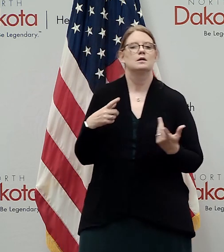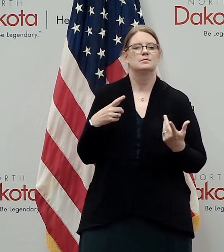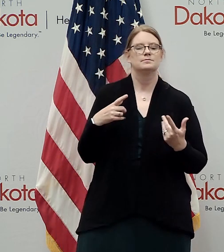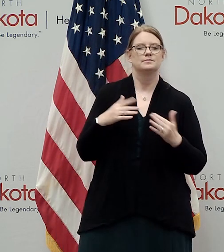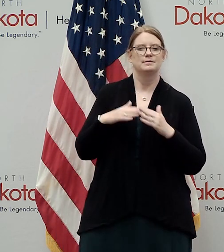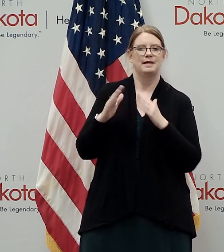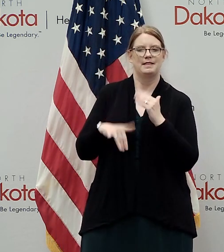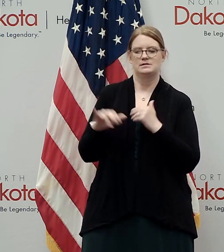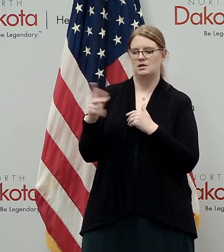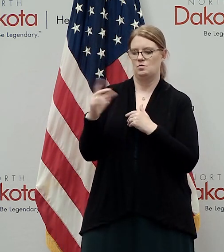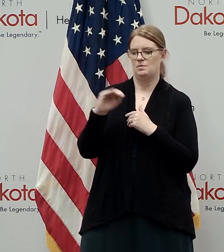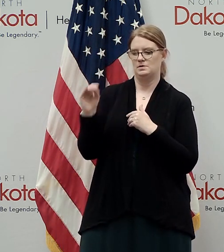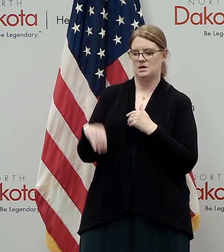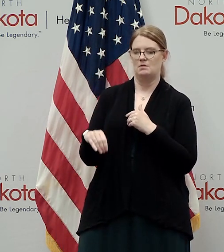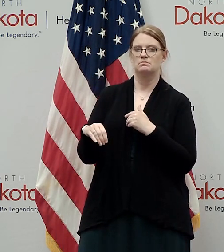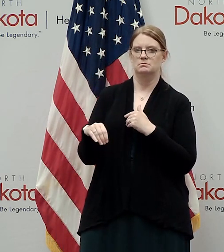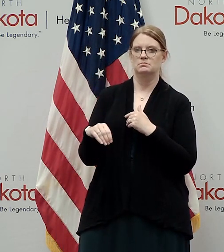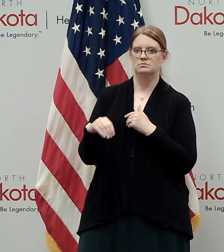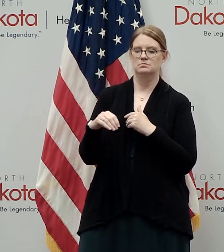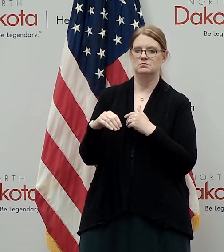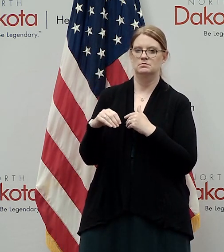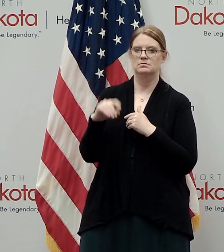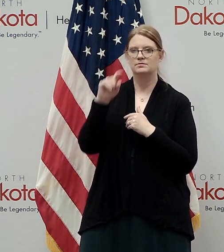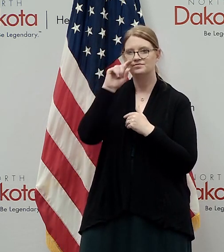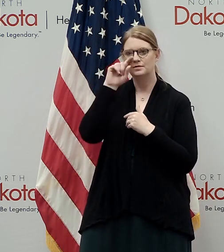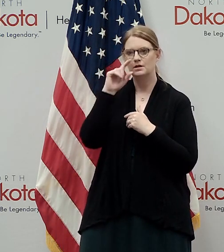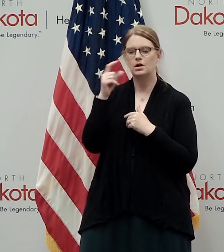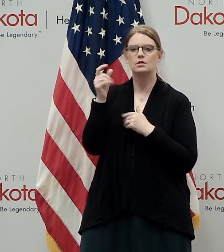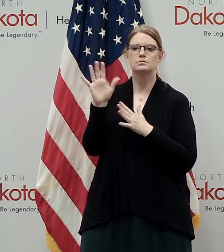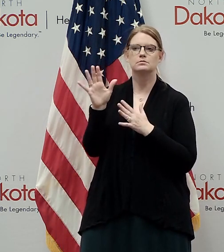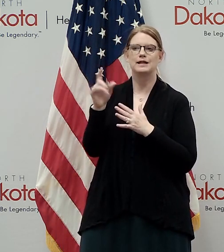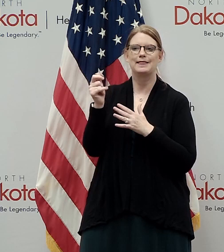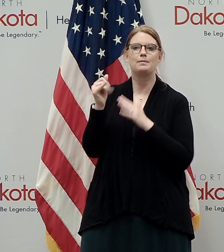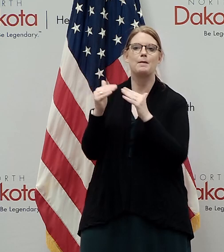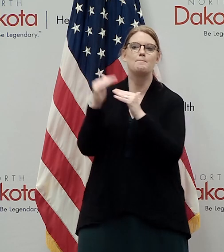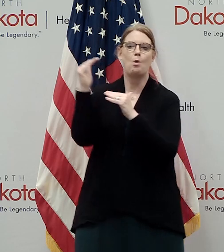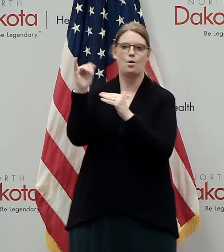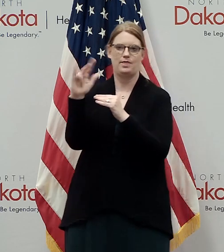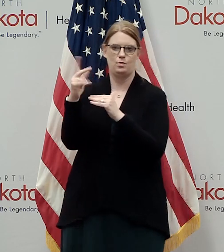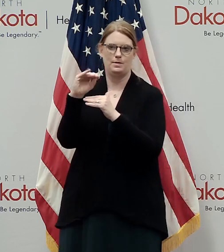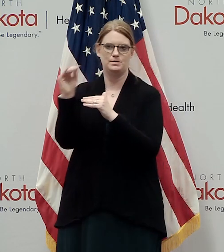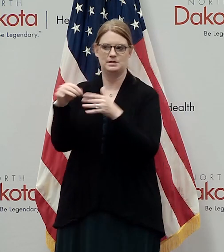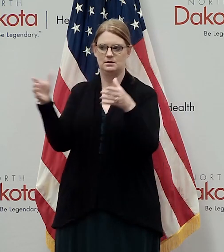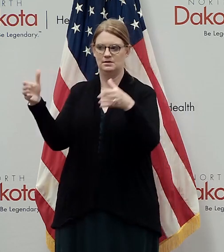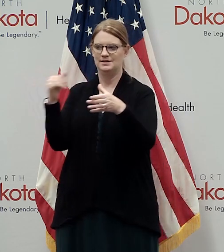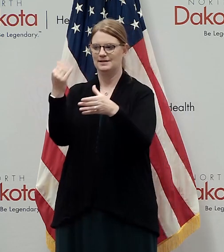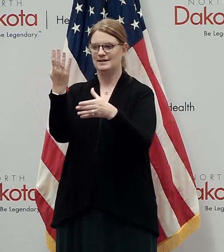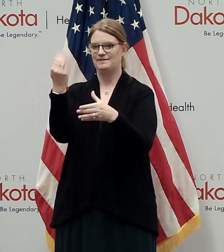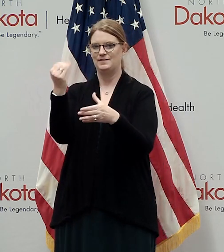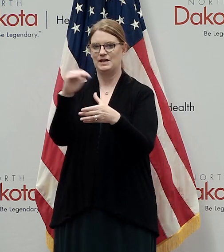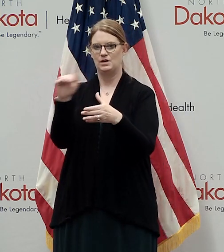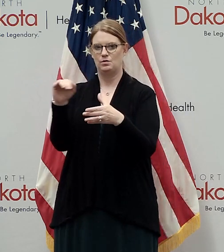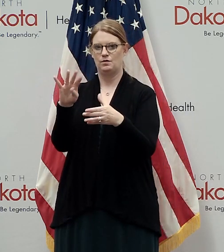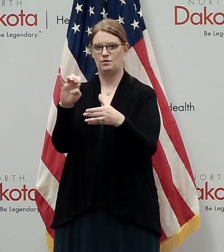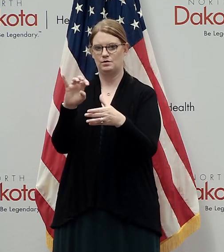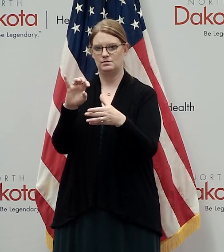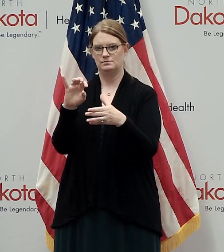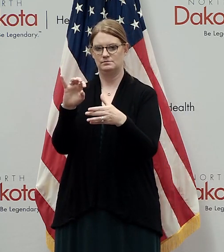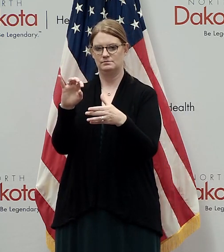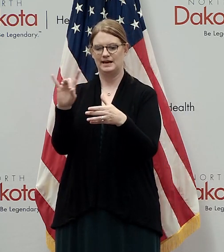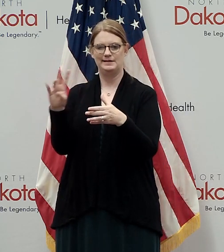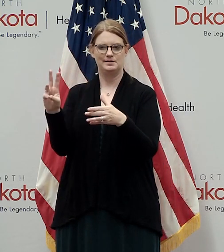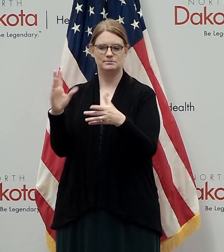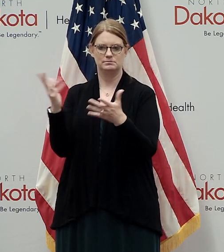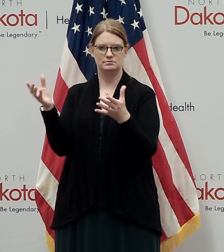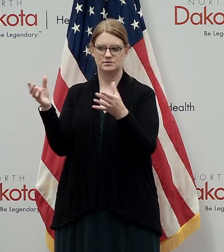than a 3% rate. Excuse me, slightly more than a 3% rate, 15 over 486. So we'll